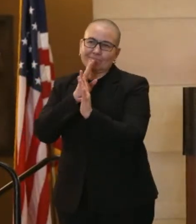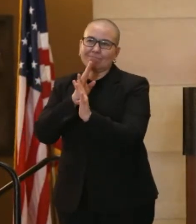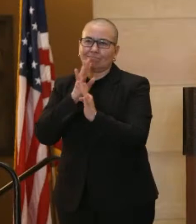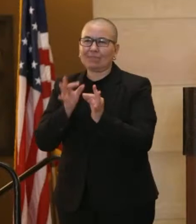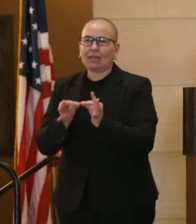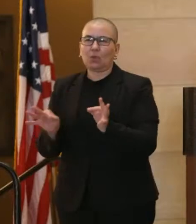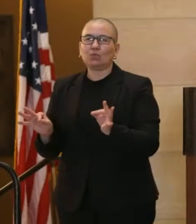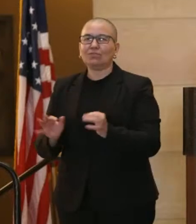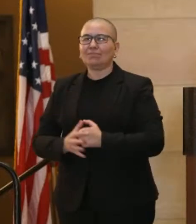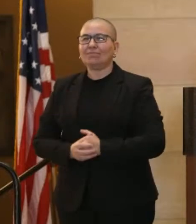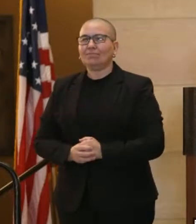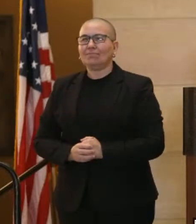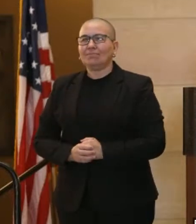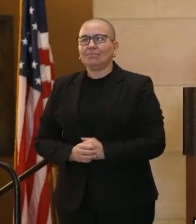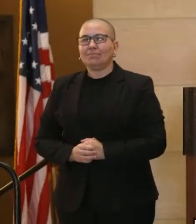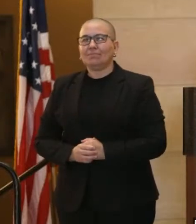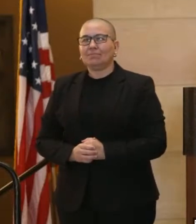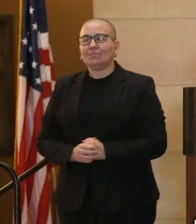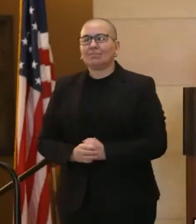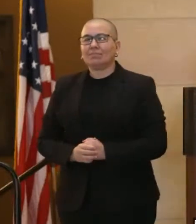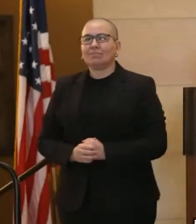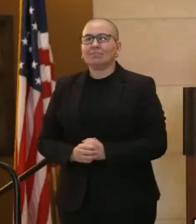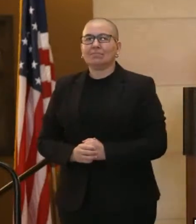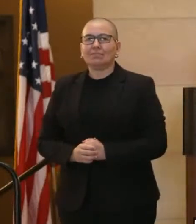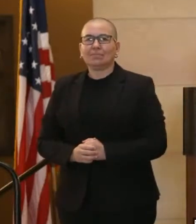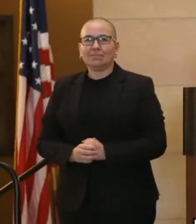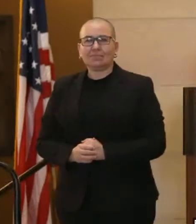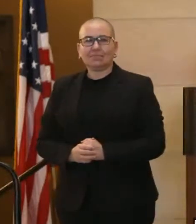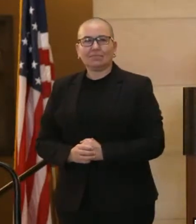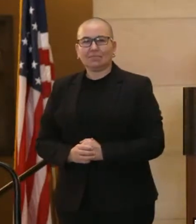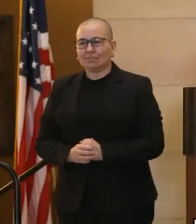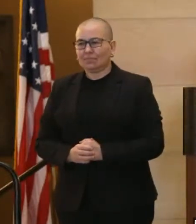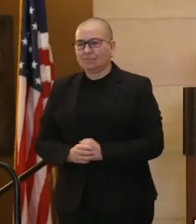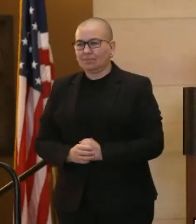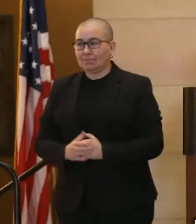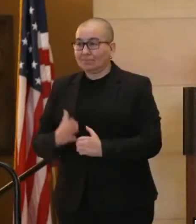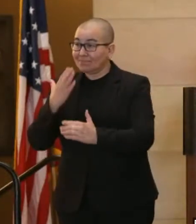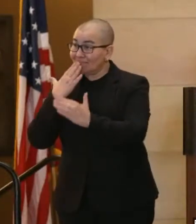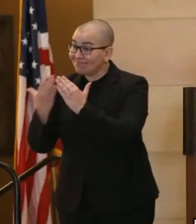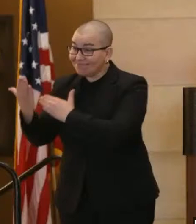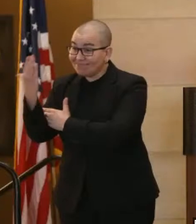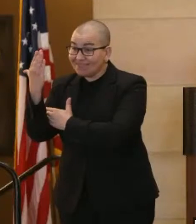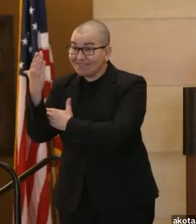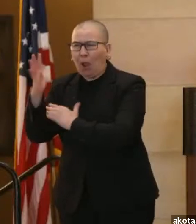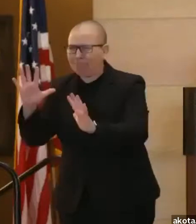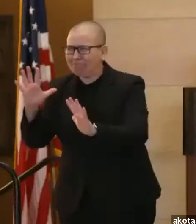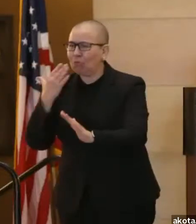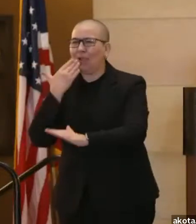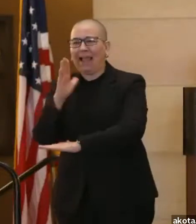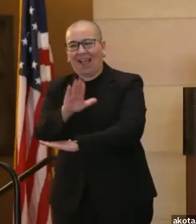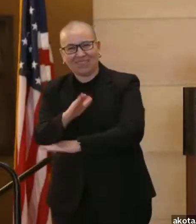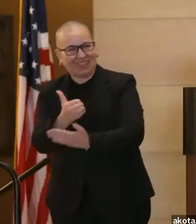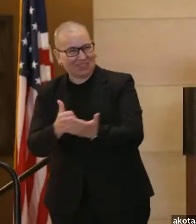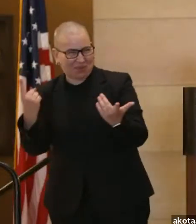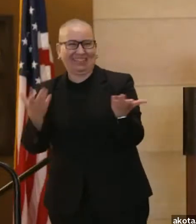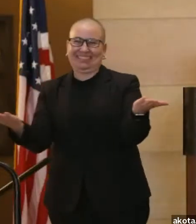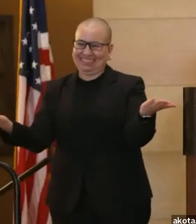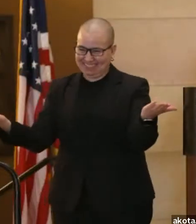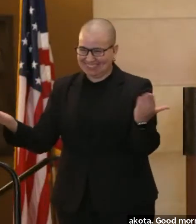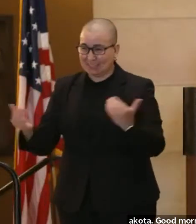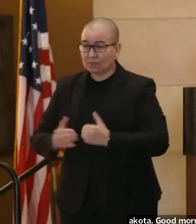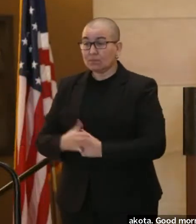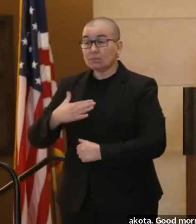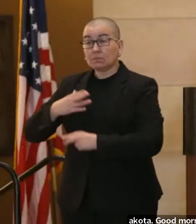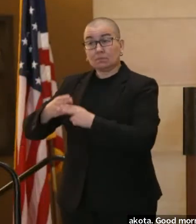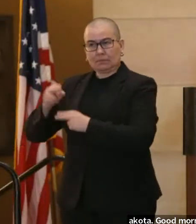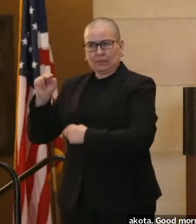naujipina hechums unshkampi washi chunkopi. Good morning. I mean good afternoon everybody. My name is Nancy